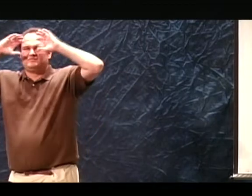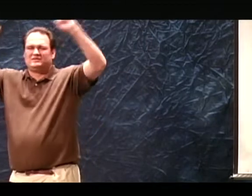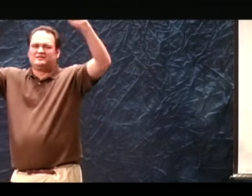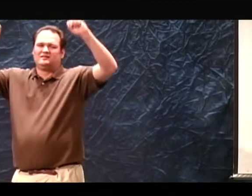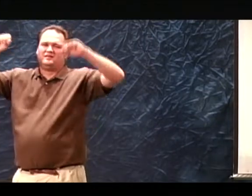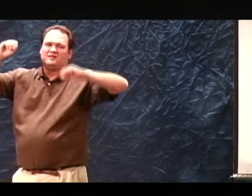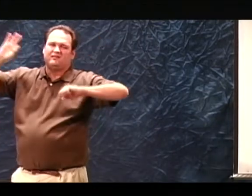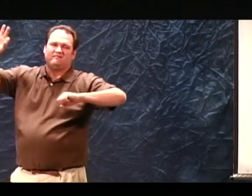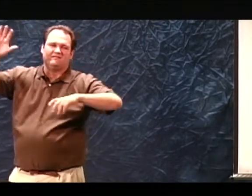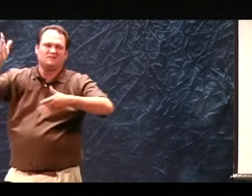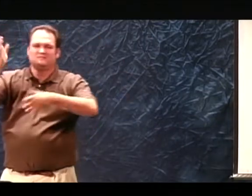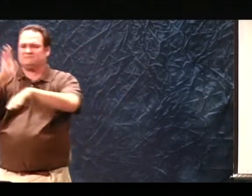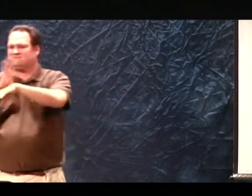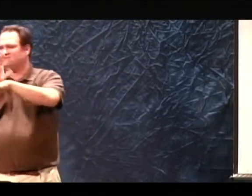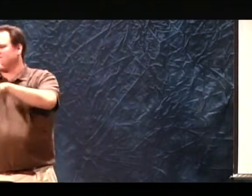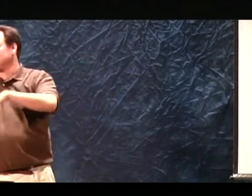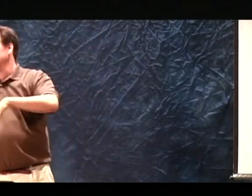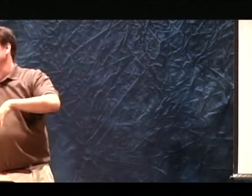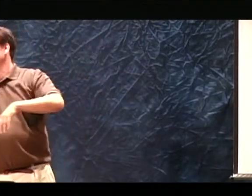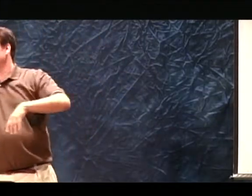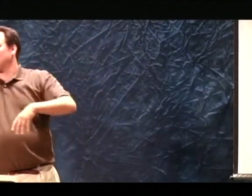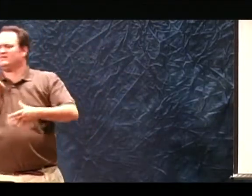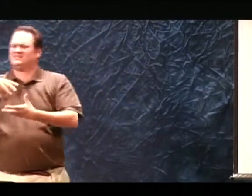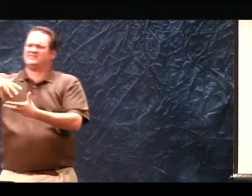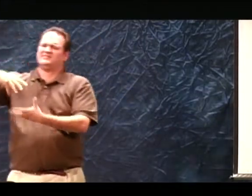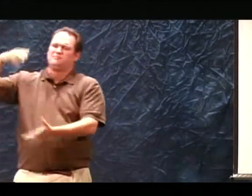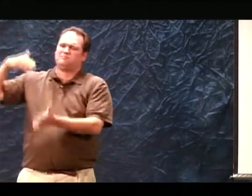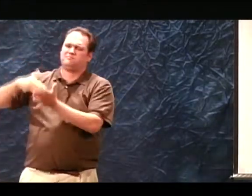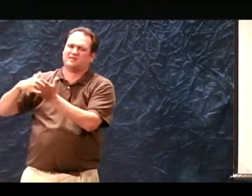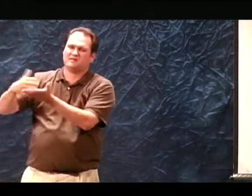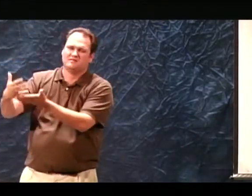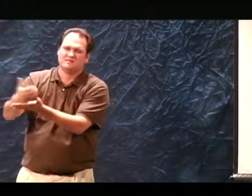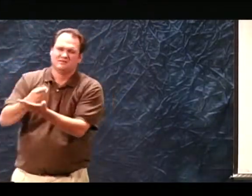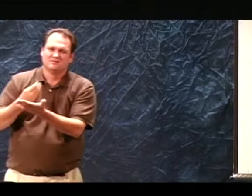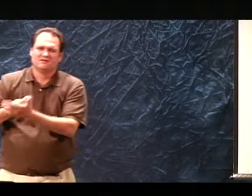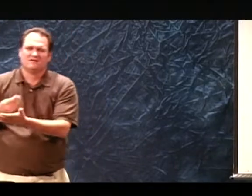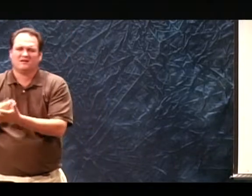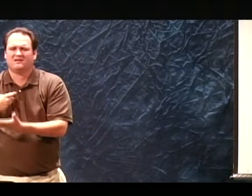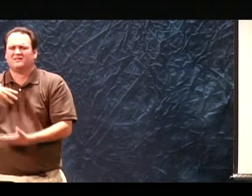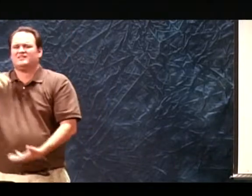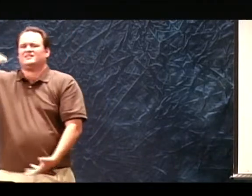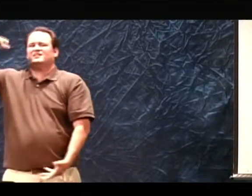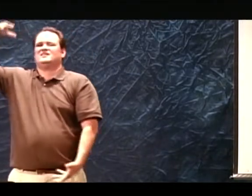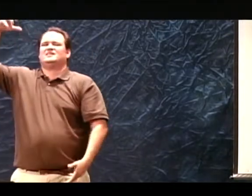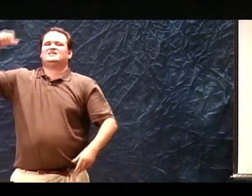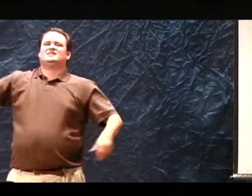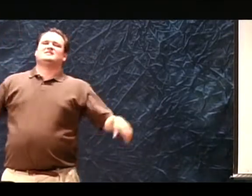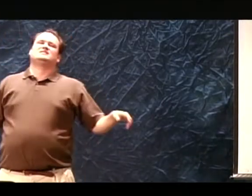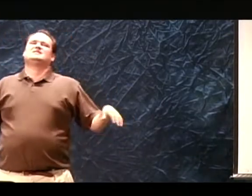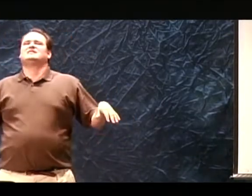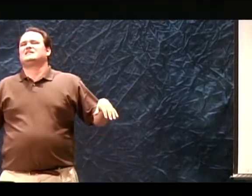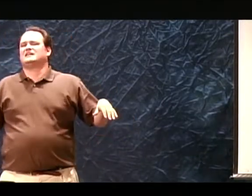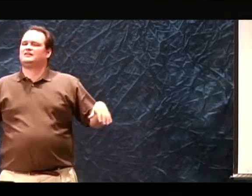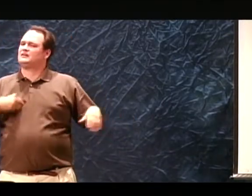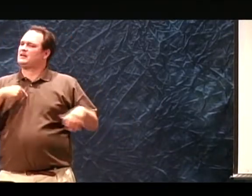than to be the president of some ceo of some major company and be outside of